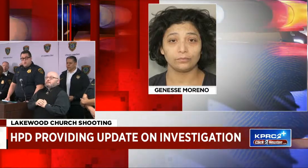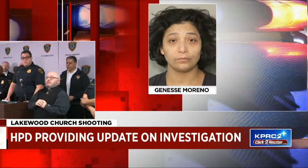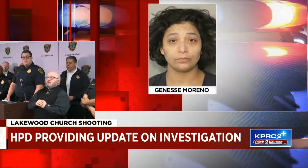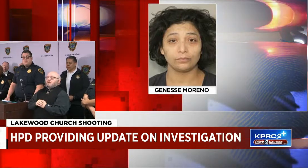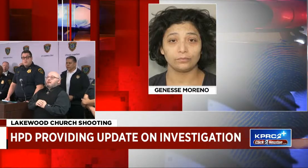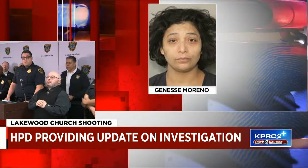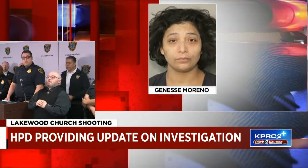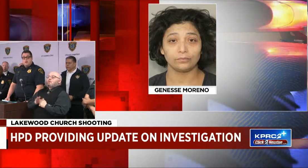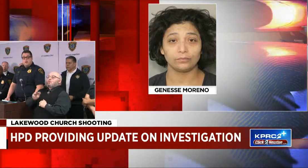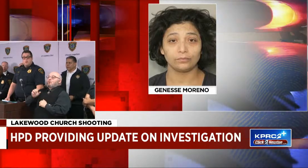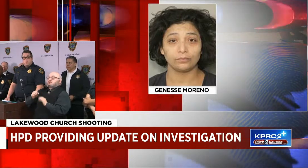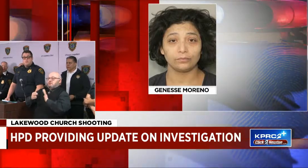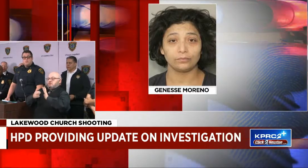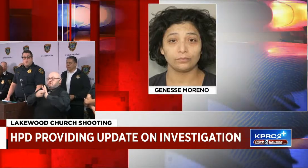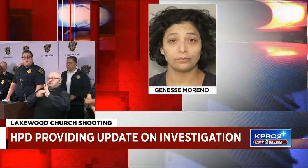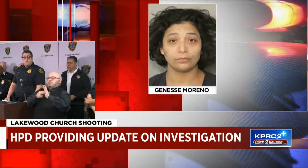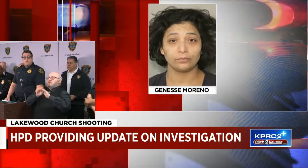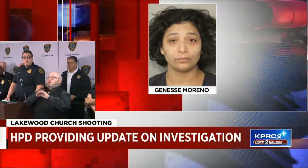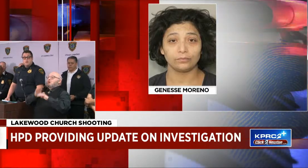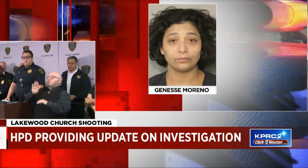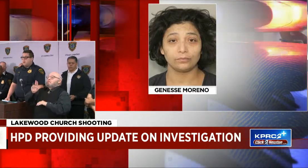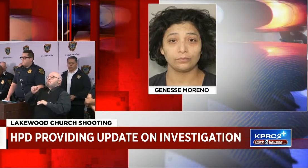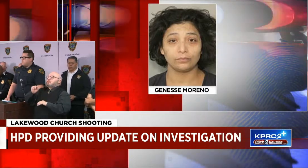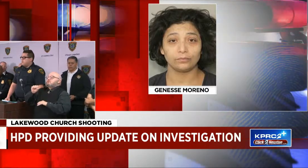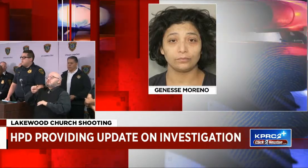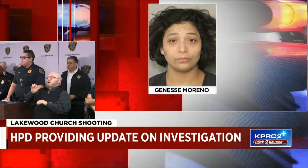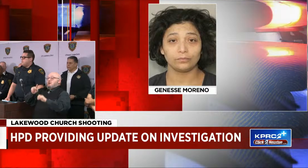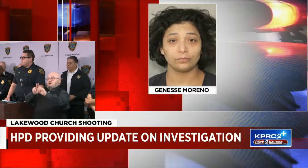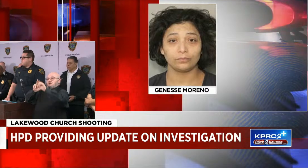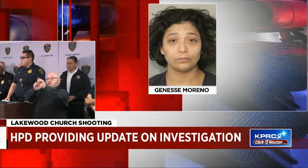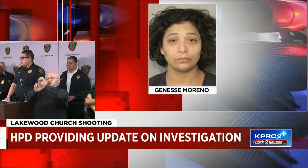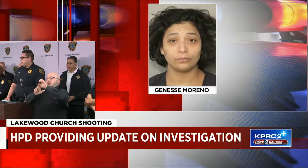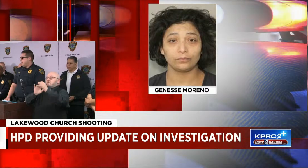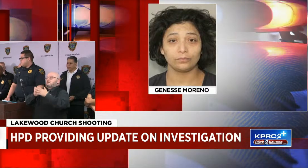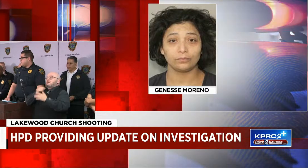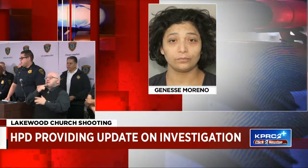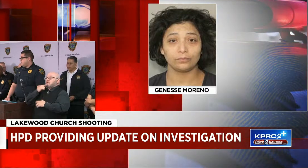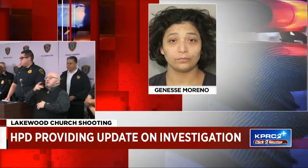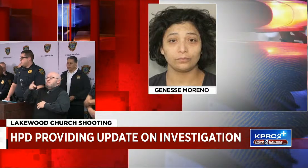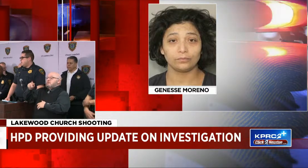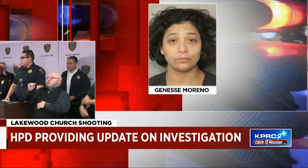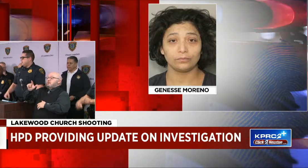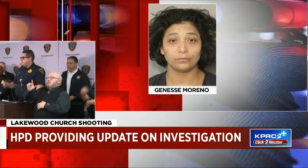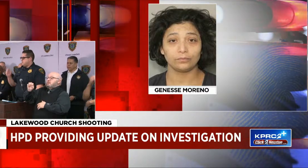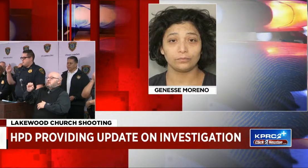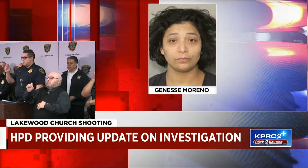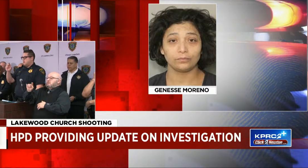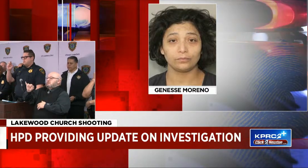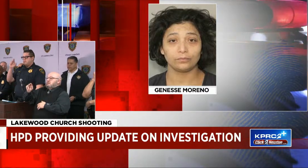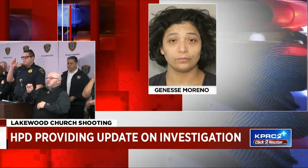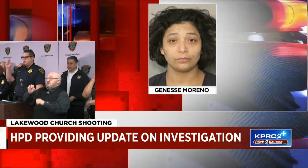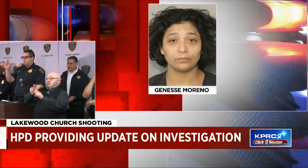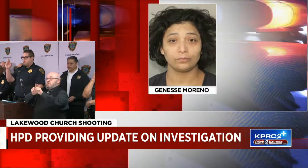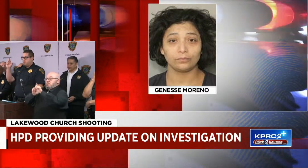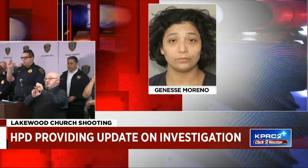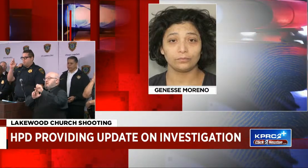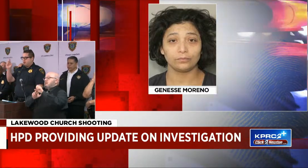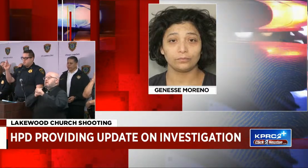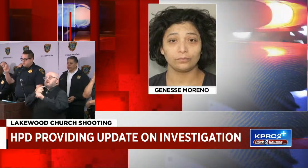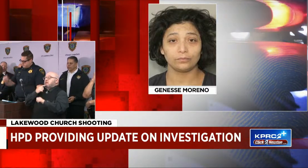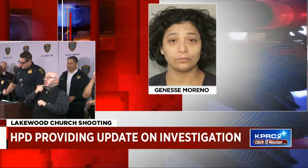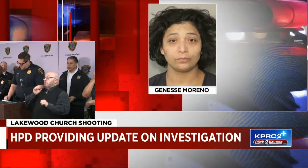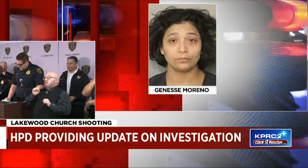There was a sticker on the buttstock of the rifle that stated Palestine. A sticker simply